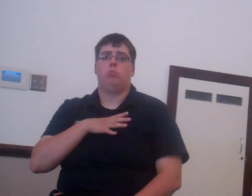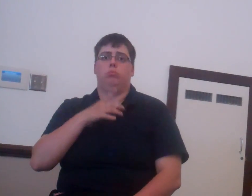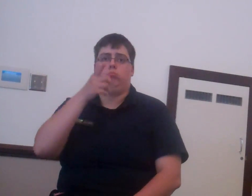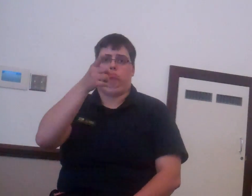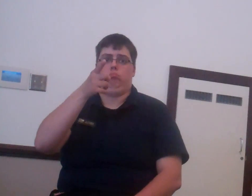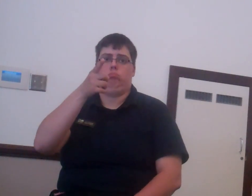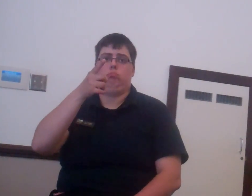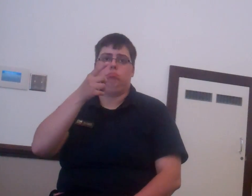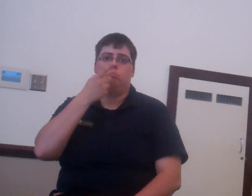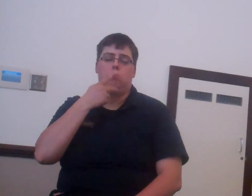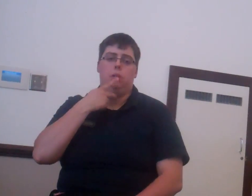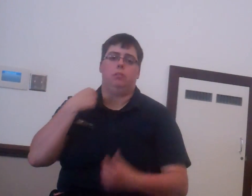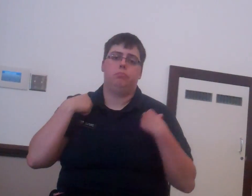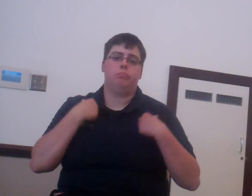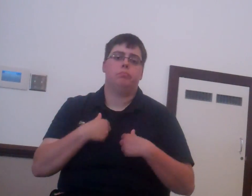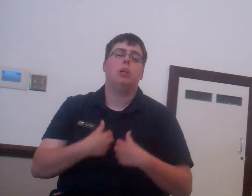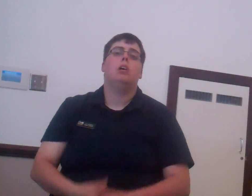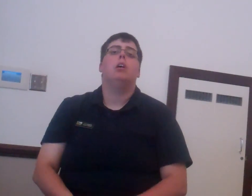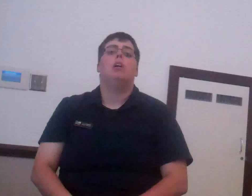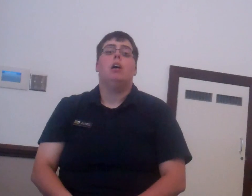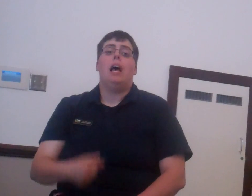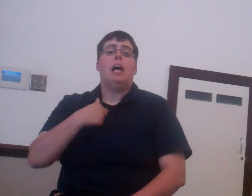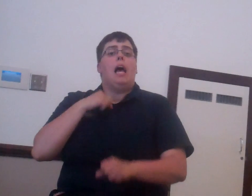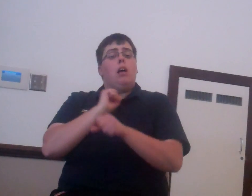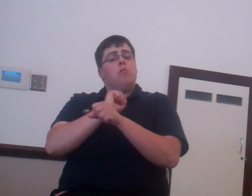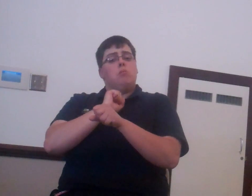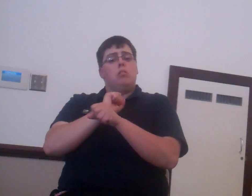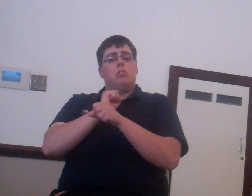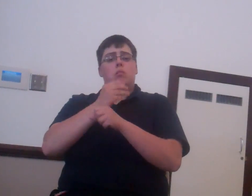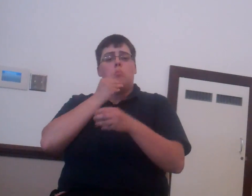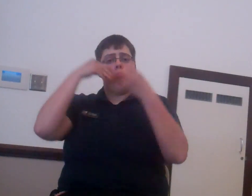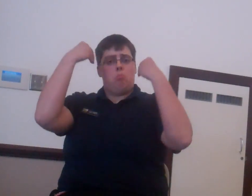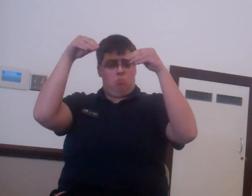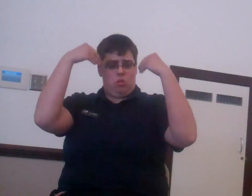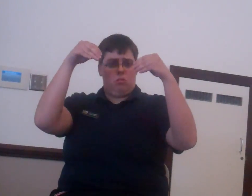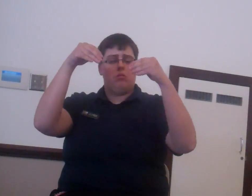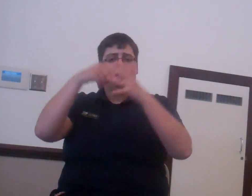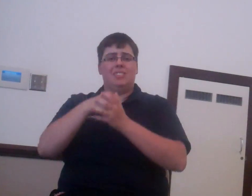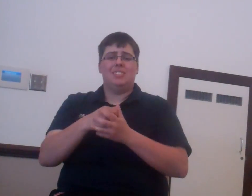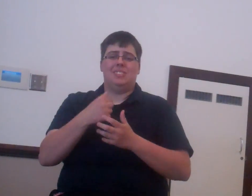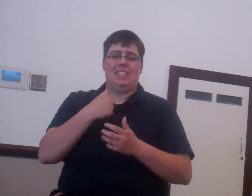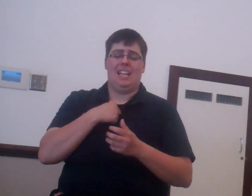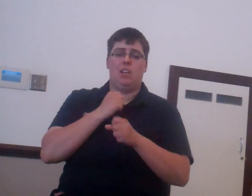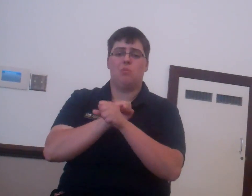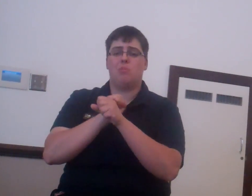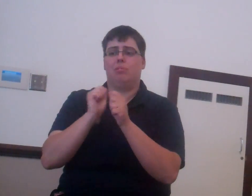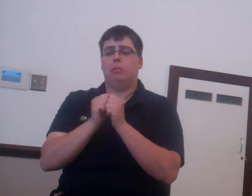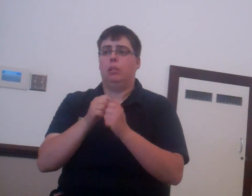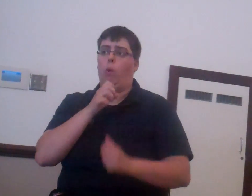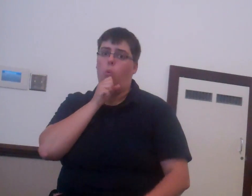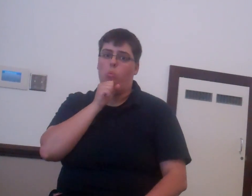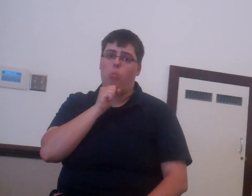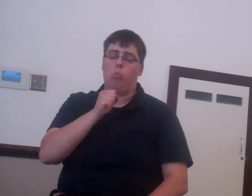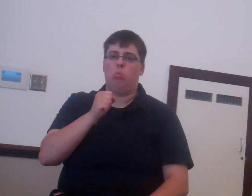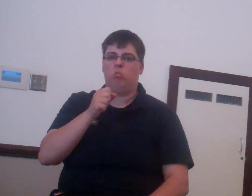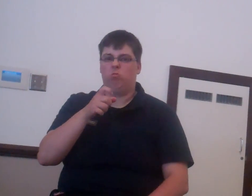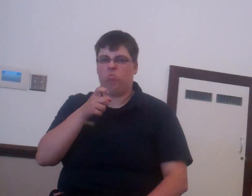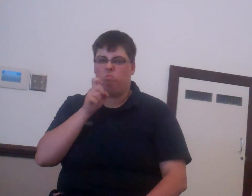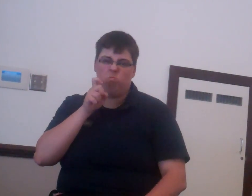store bakery, so I work with some particularly like old grumpy women. Okay. And there's one lady in particular who since